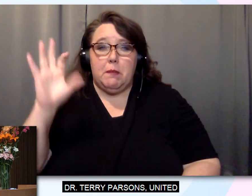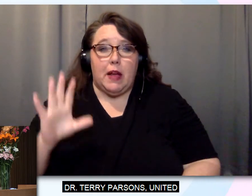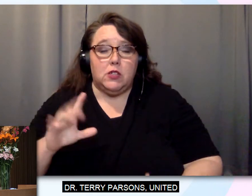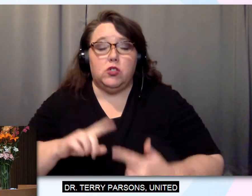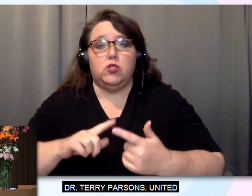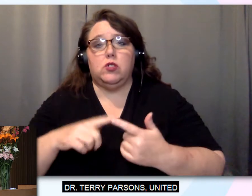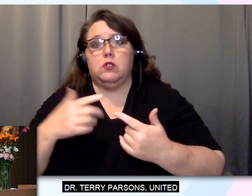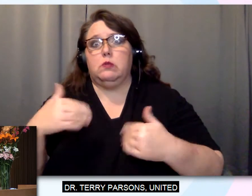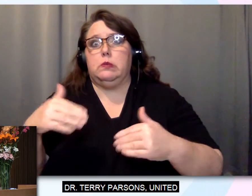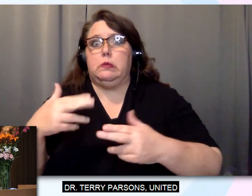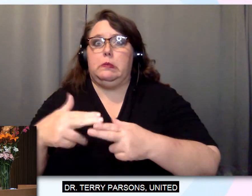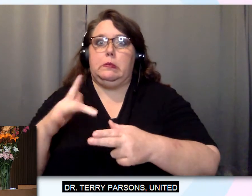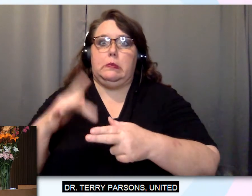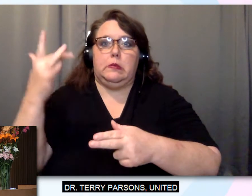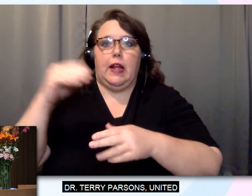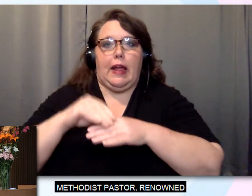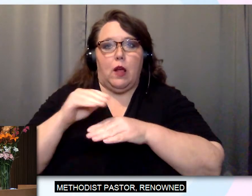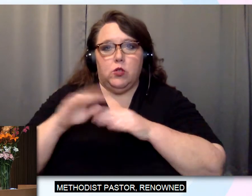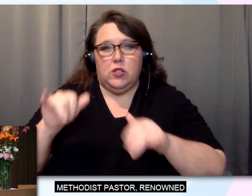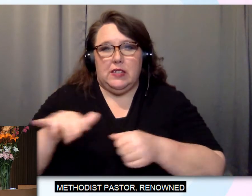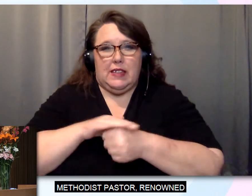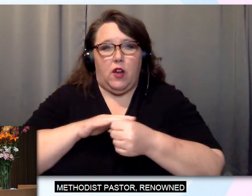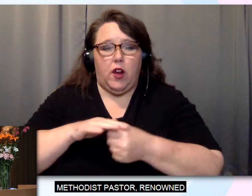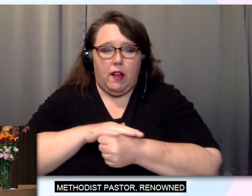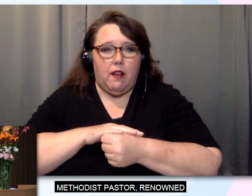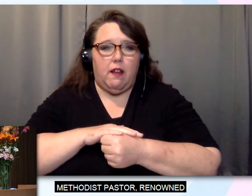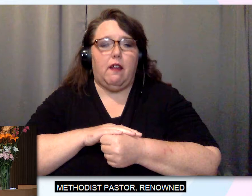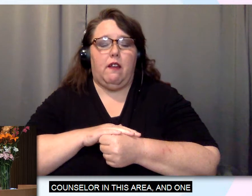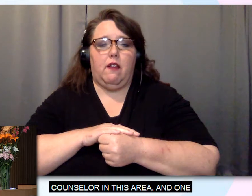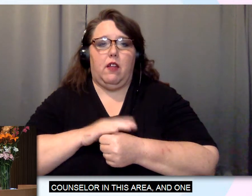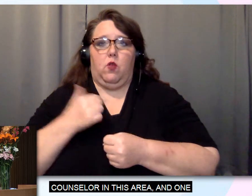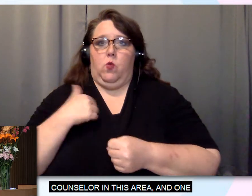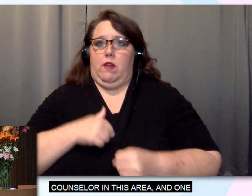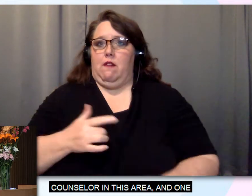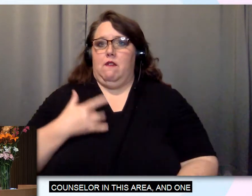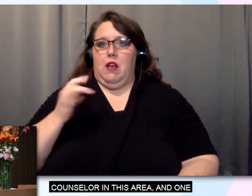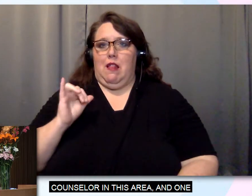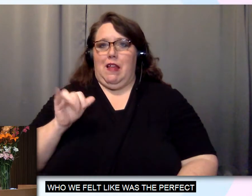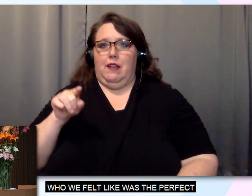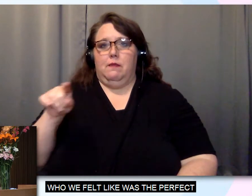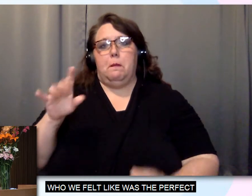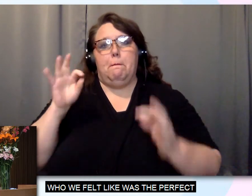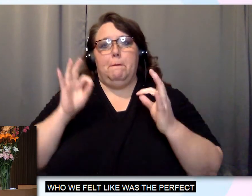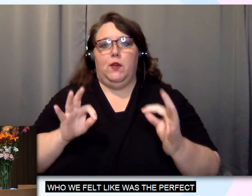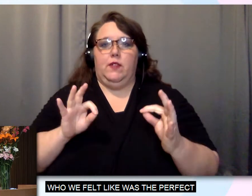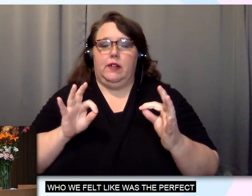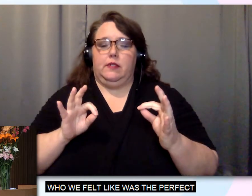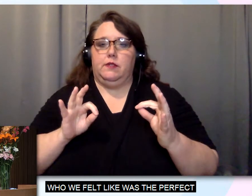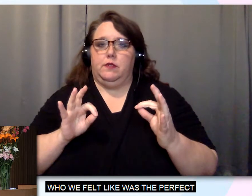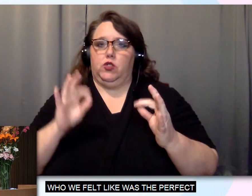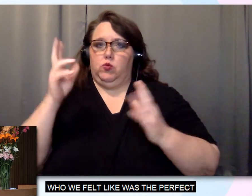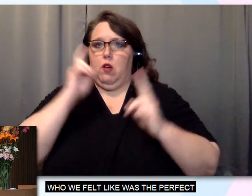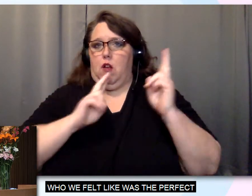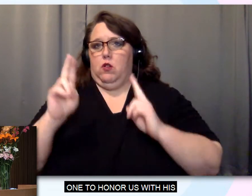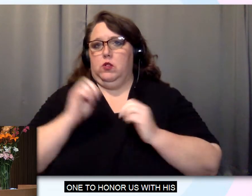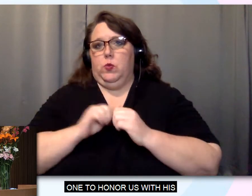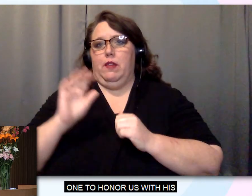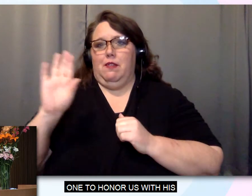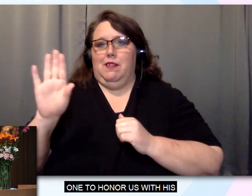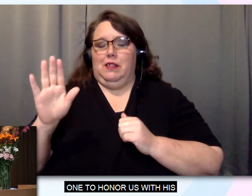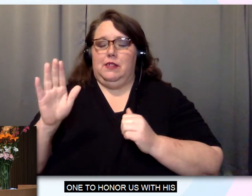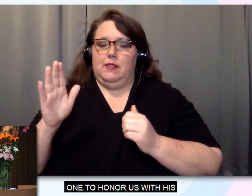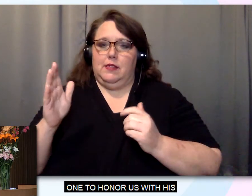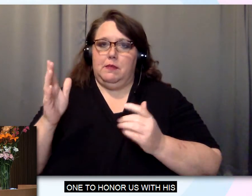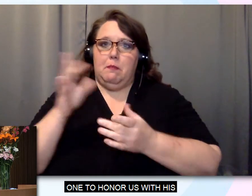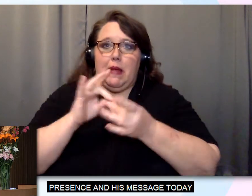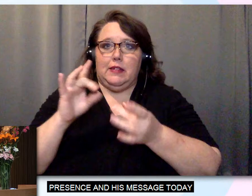pastor, renowned counselor in this area, and one who we felt like was the perfect one to